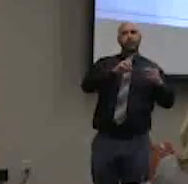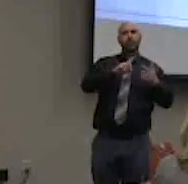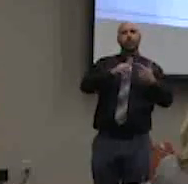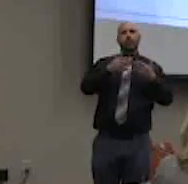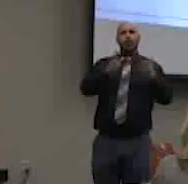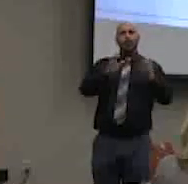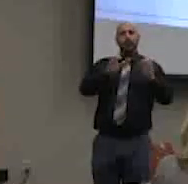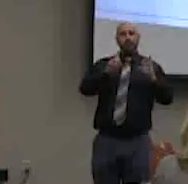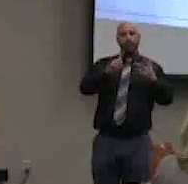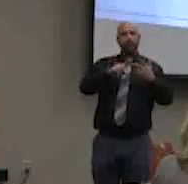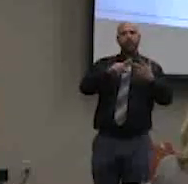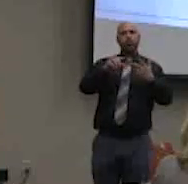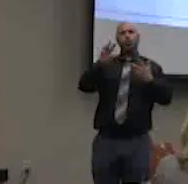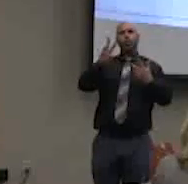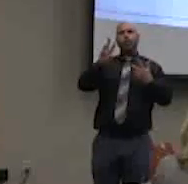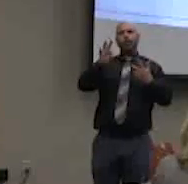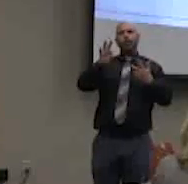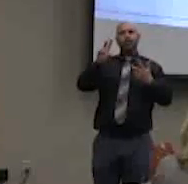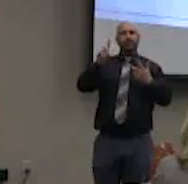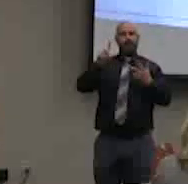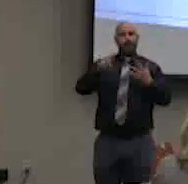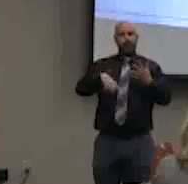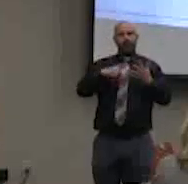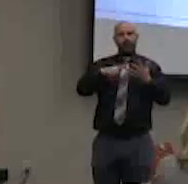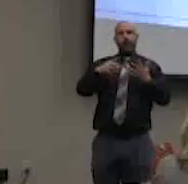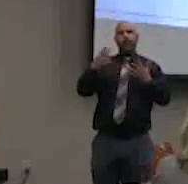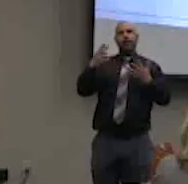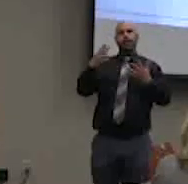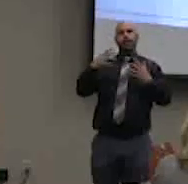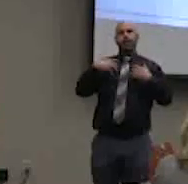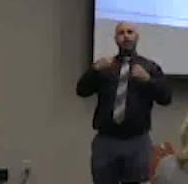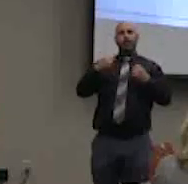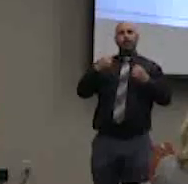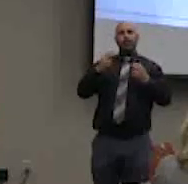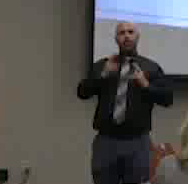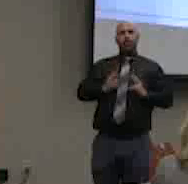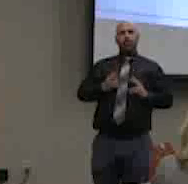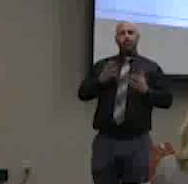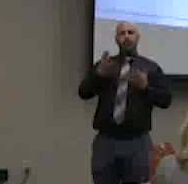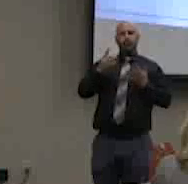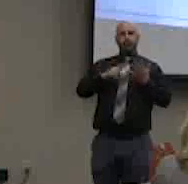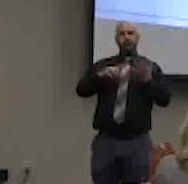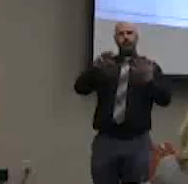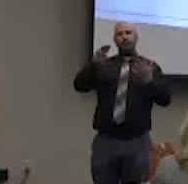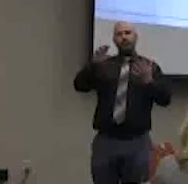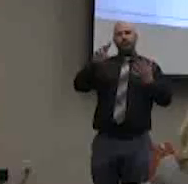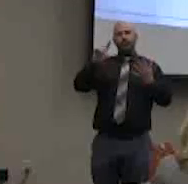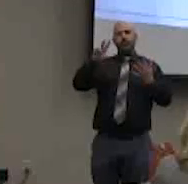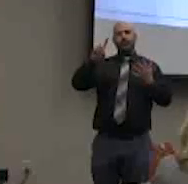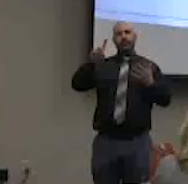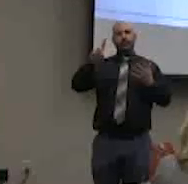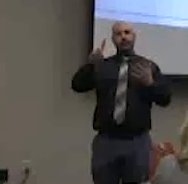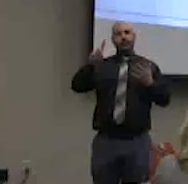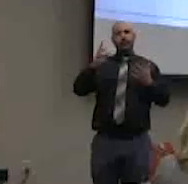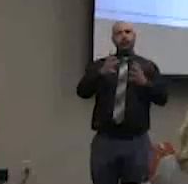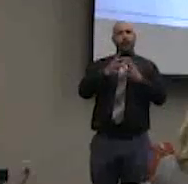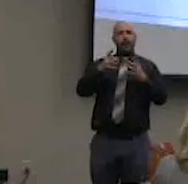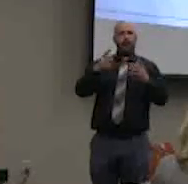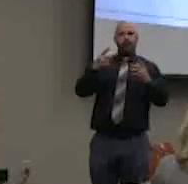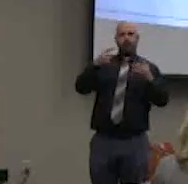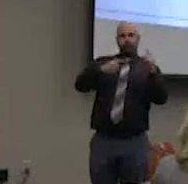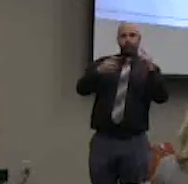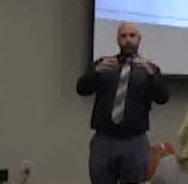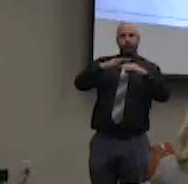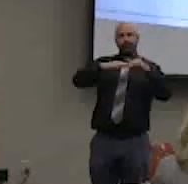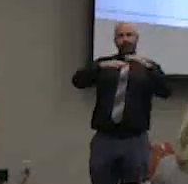human services, and Medicaid. So lots of cross-cutting issues that affect children and families. We're in our